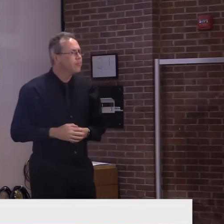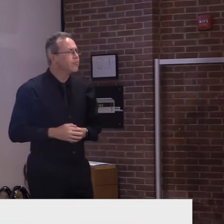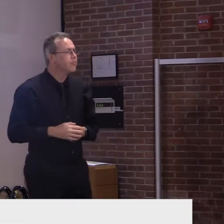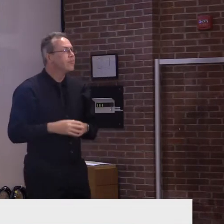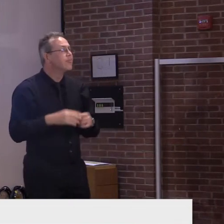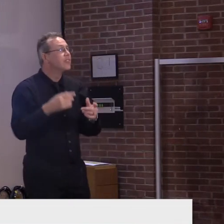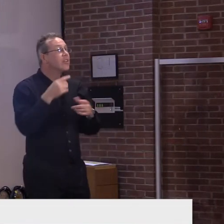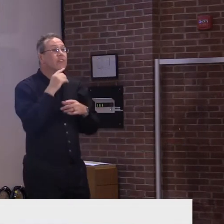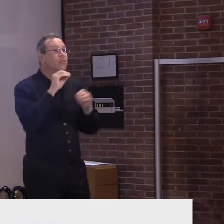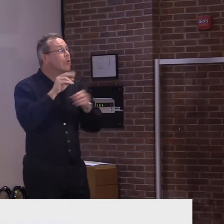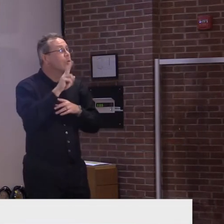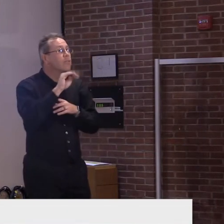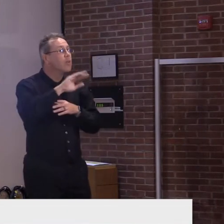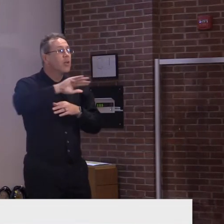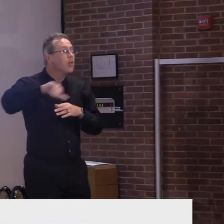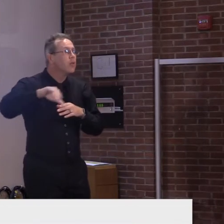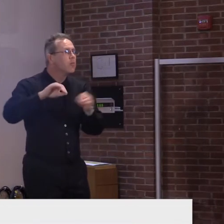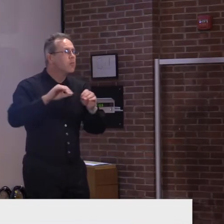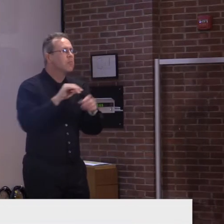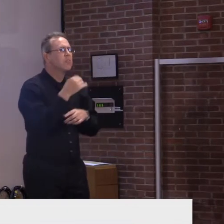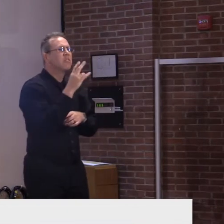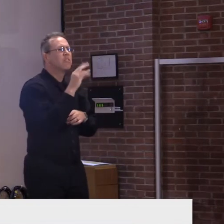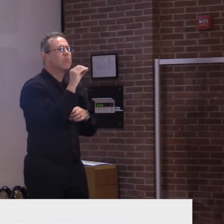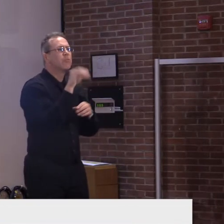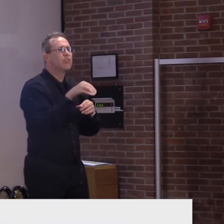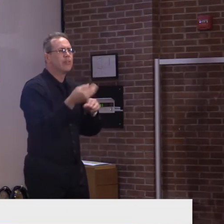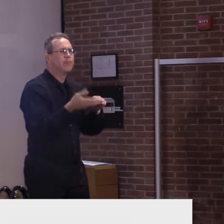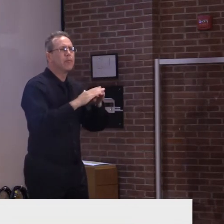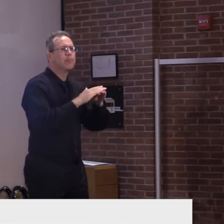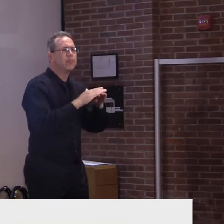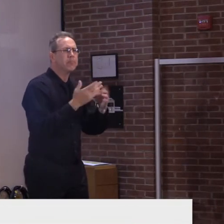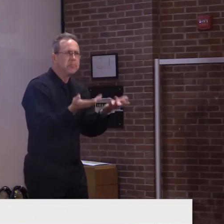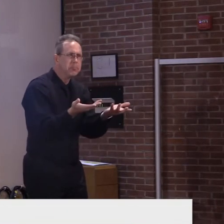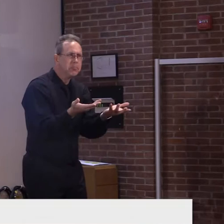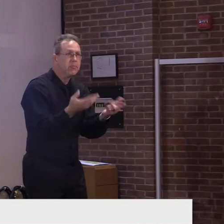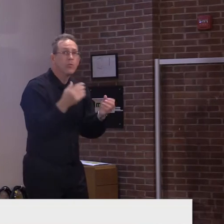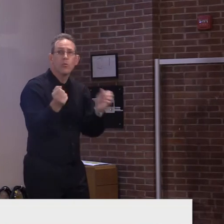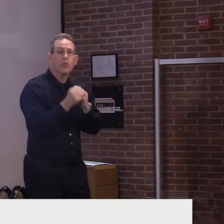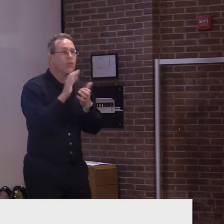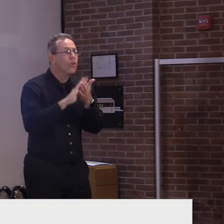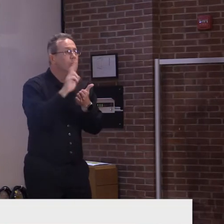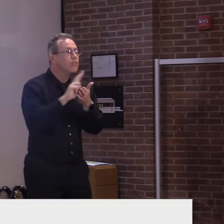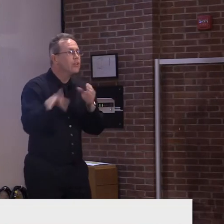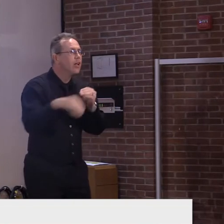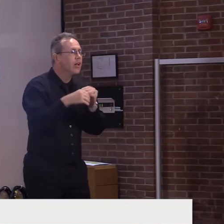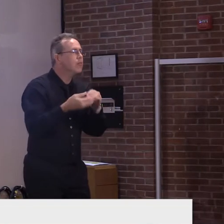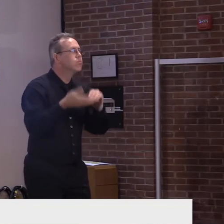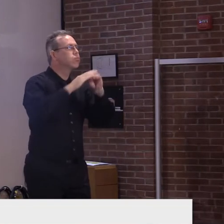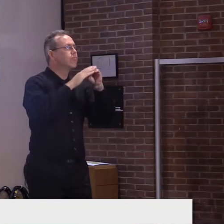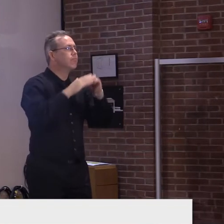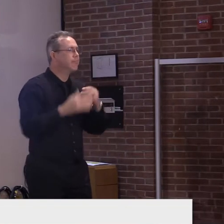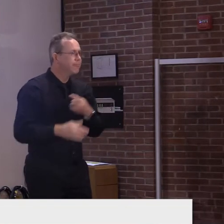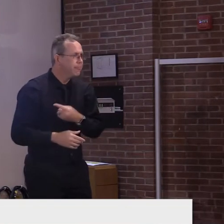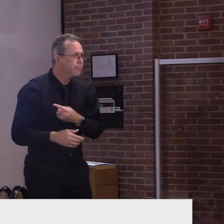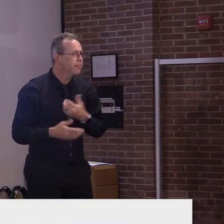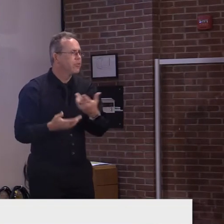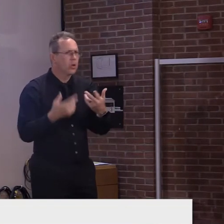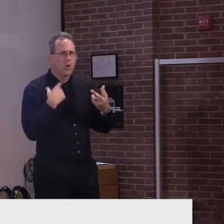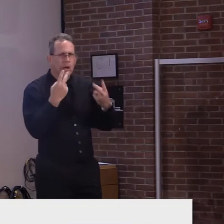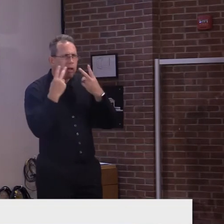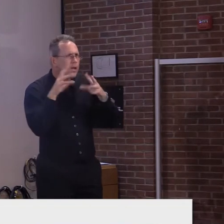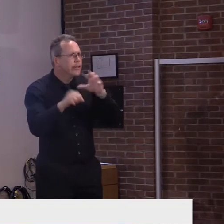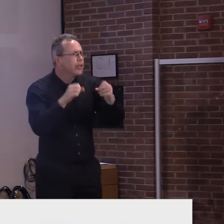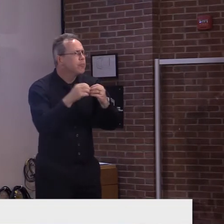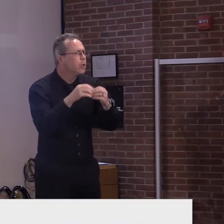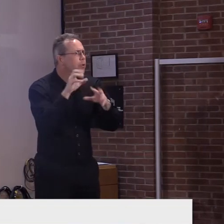mind when we think about the fact that we're picking up more cases because we're doing more testing, that's certainly a good thing, but it's something to keep in